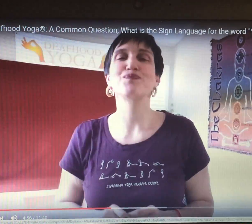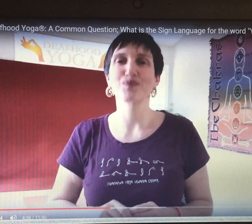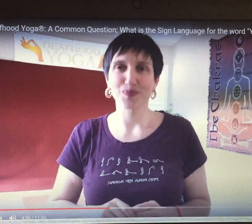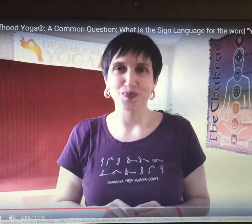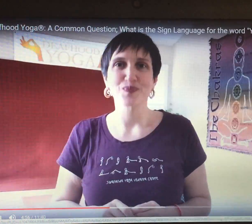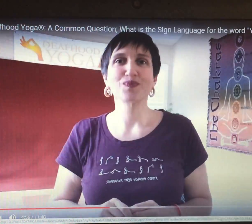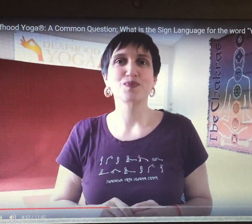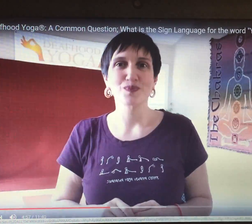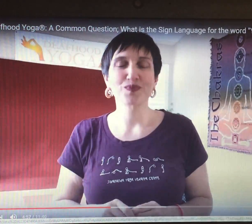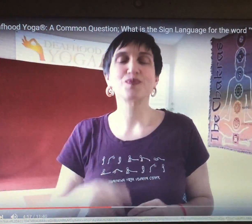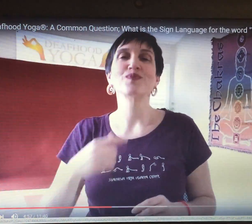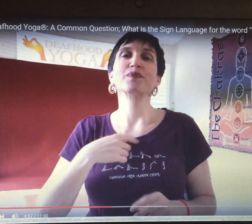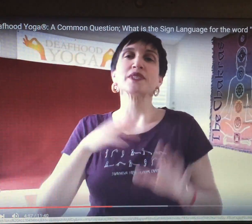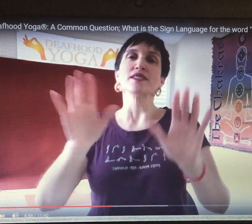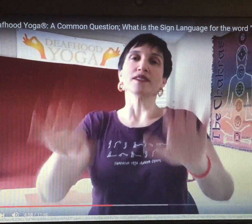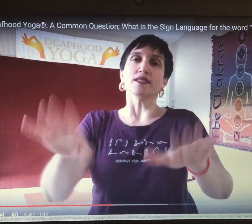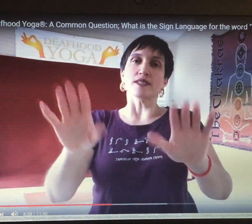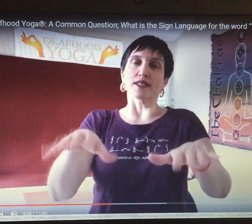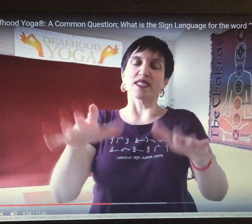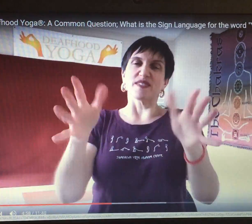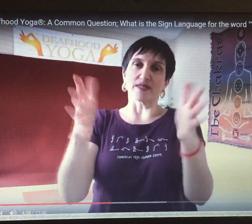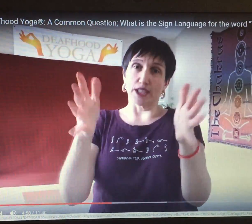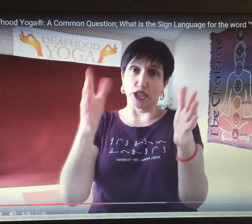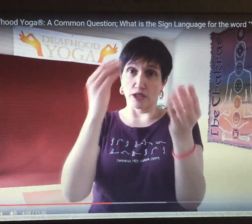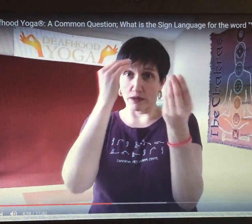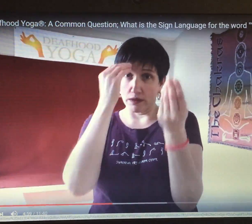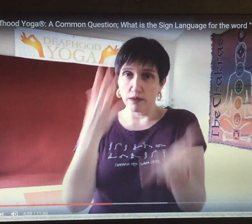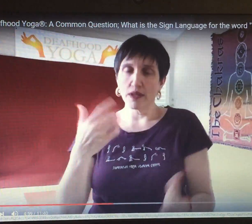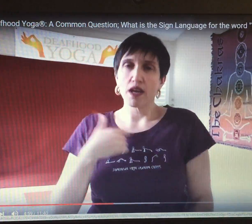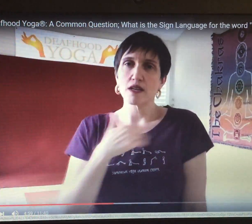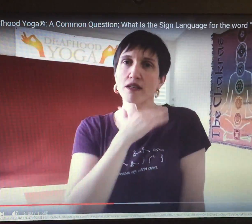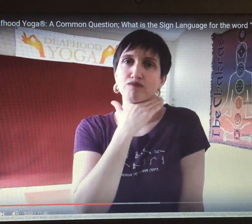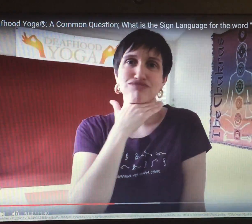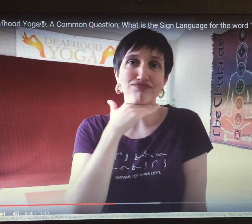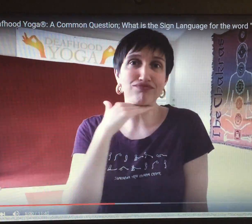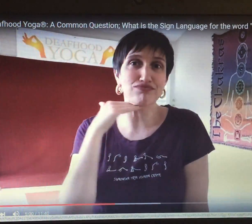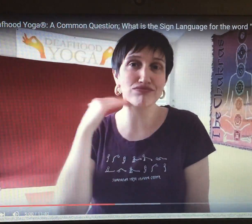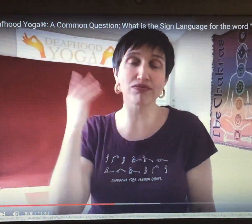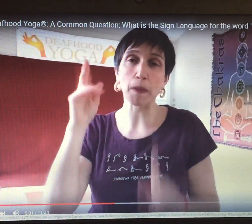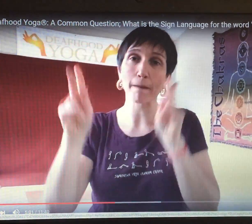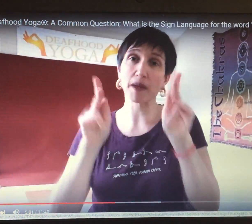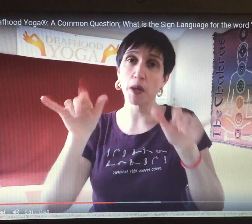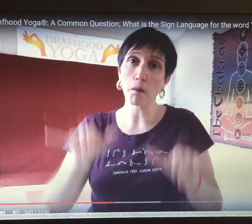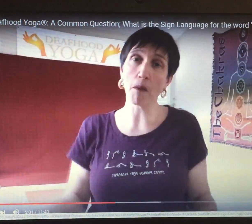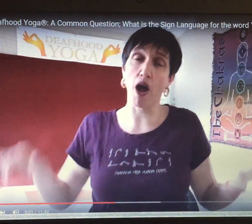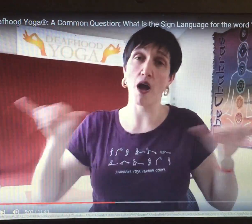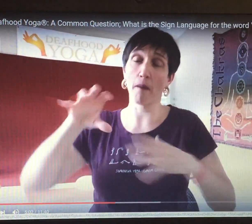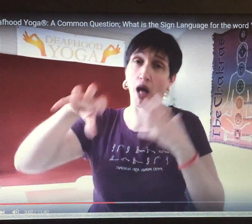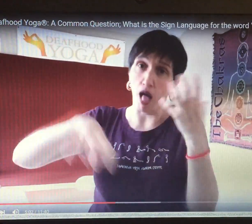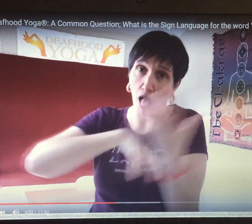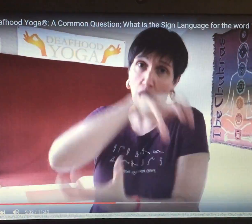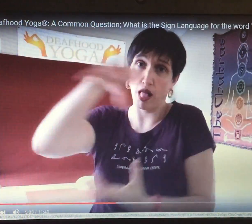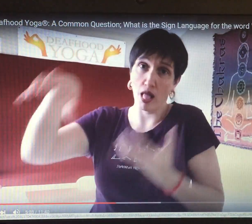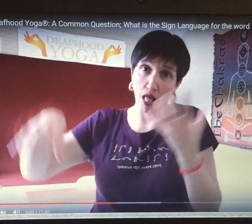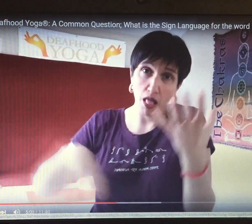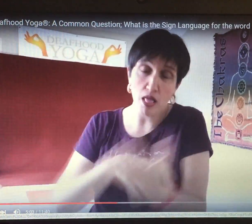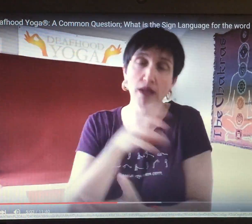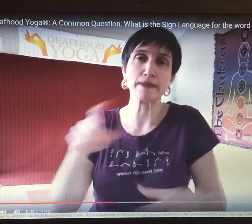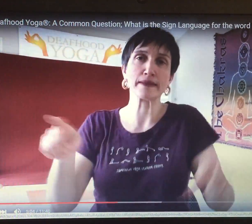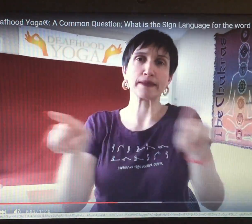whose spiritual name I missed as well. But just to let you know that, I was fed up of the same confusing